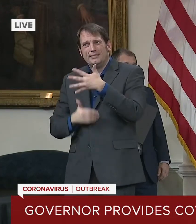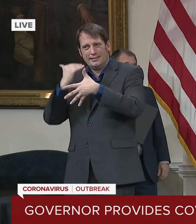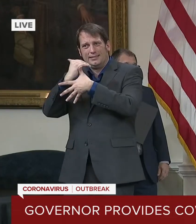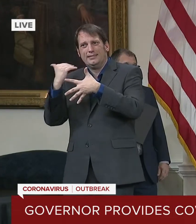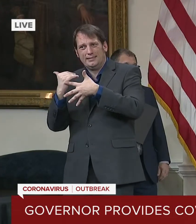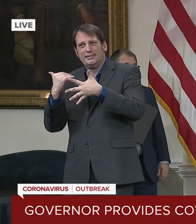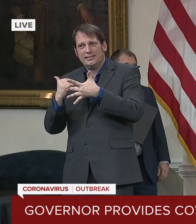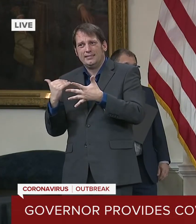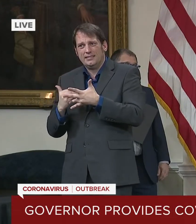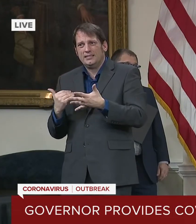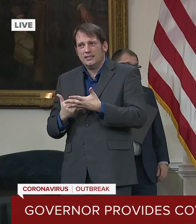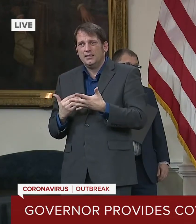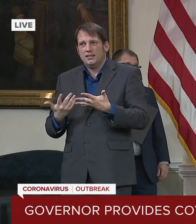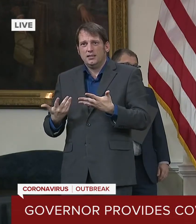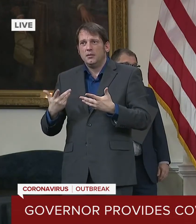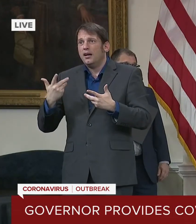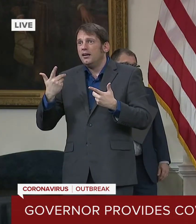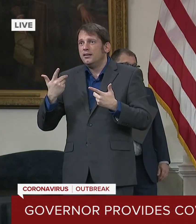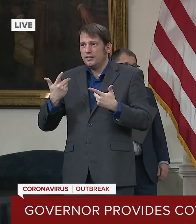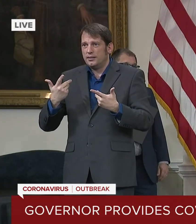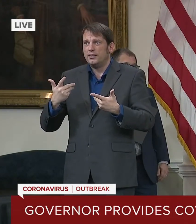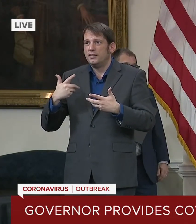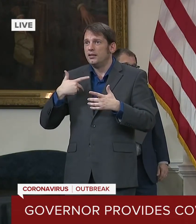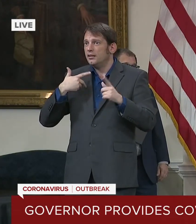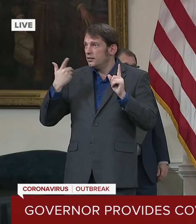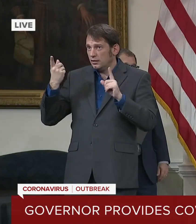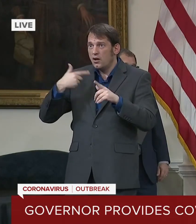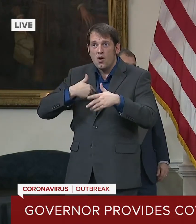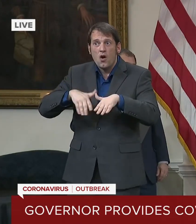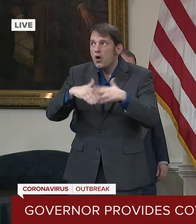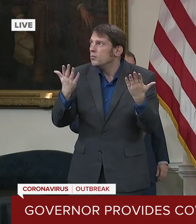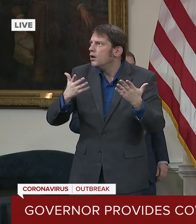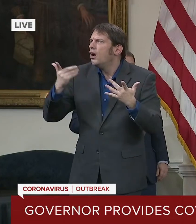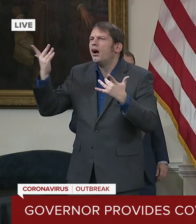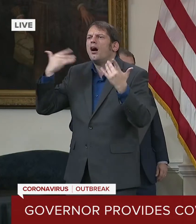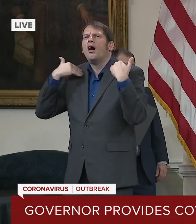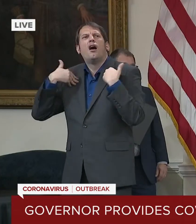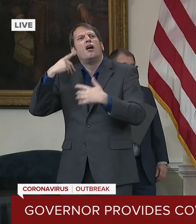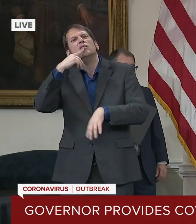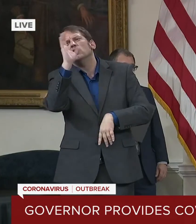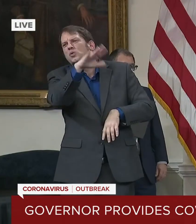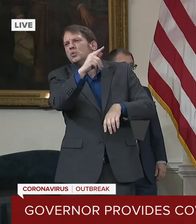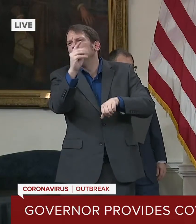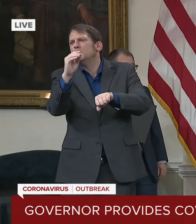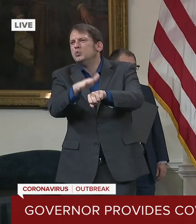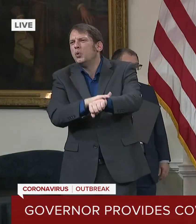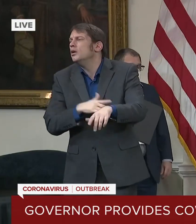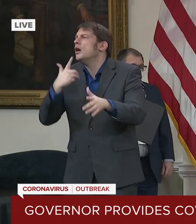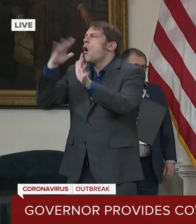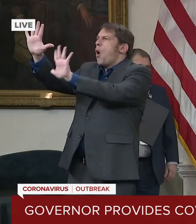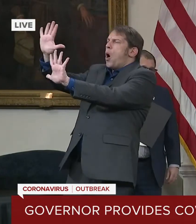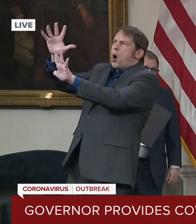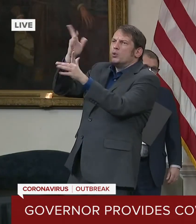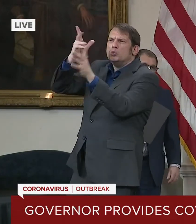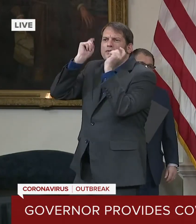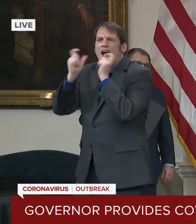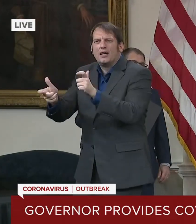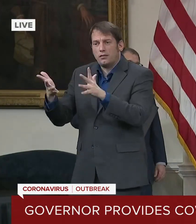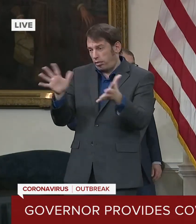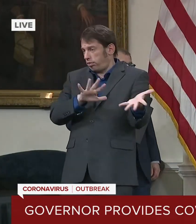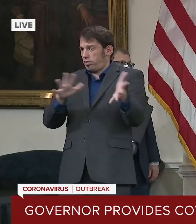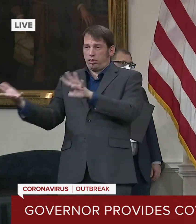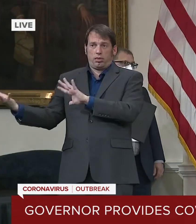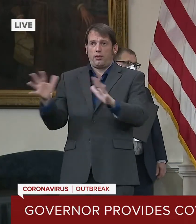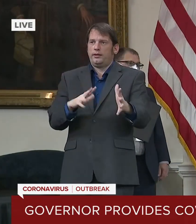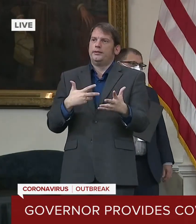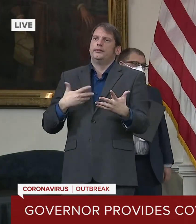we did, then you said why. At first it's like, you're going too slow, you're going too fast. We're all trying to get, we're assuming that they're going to get up to speed, but